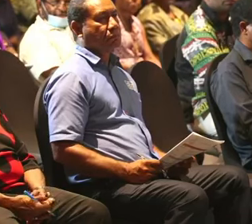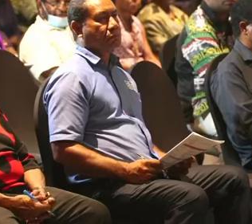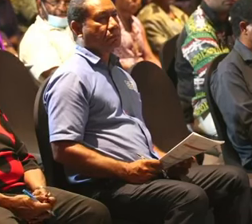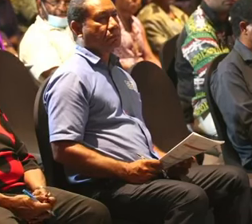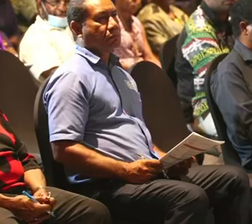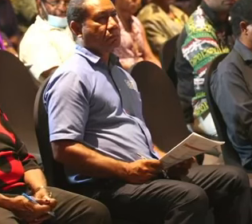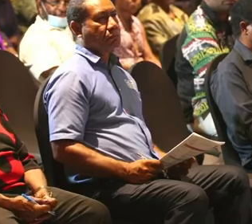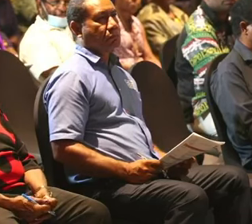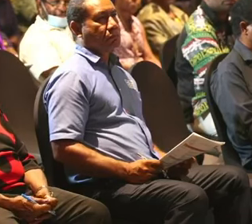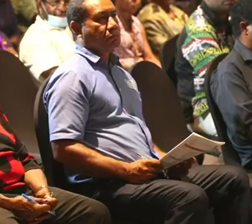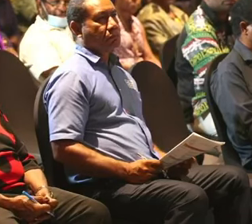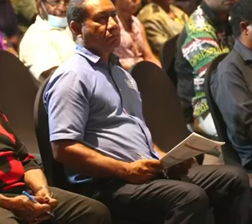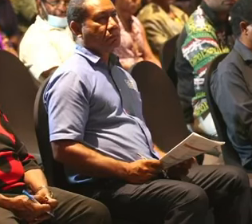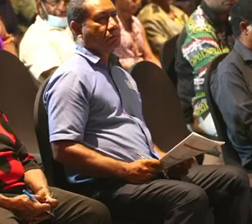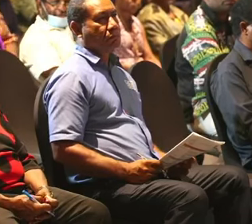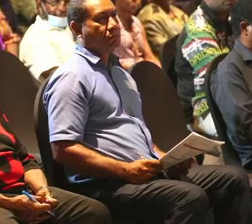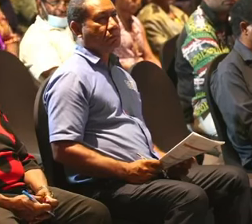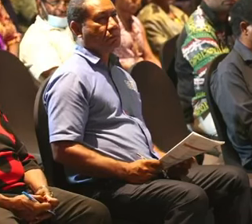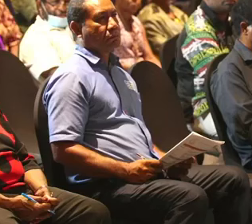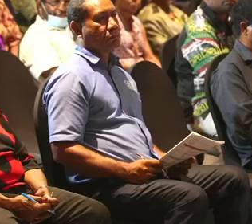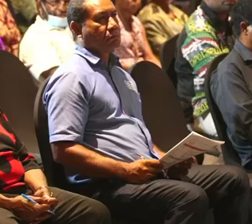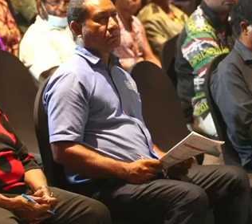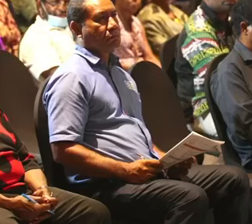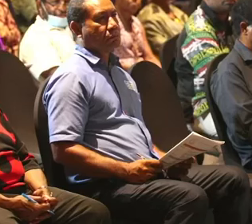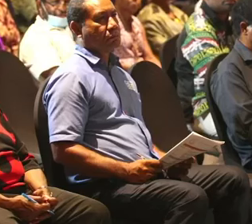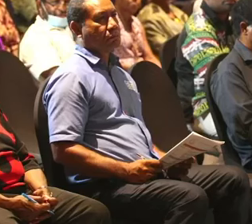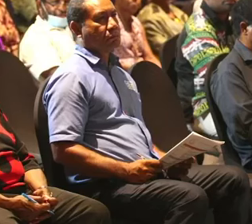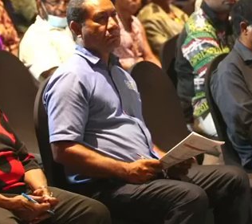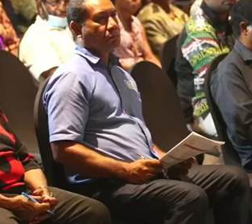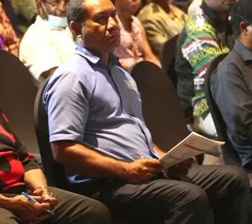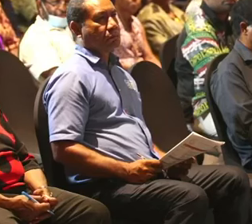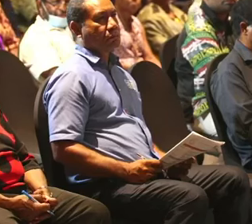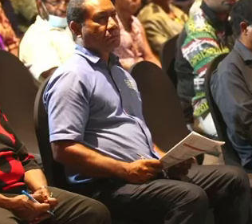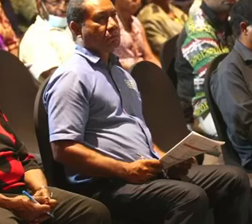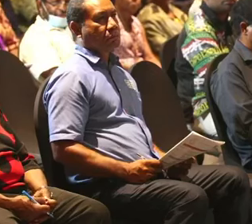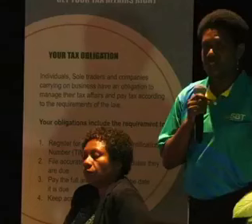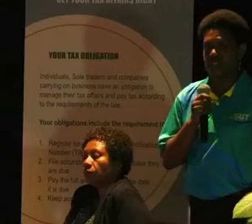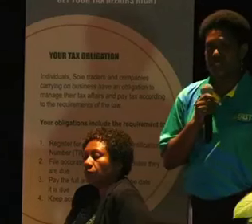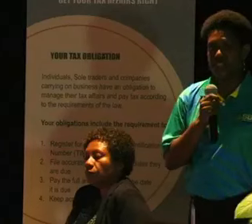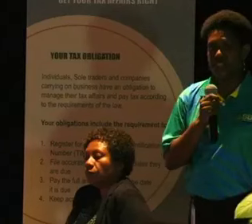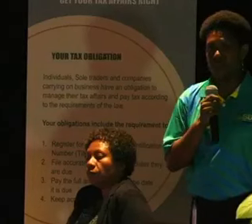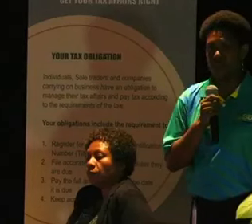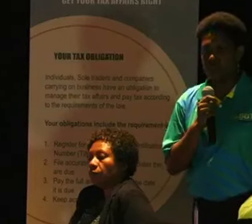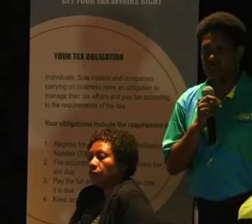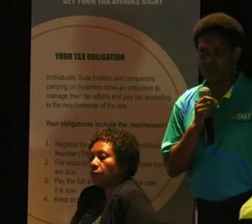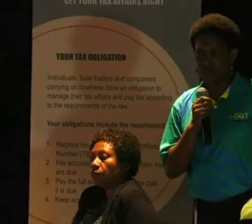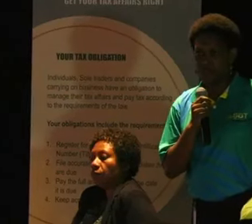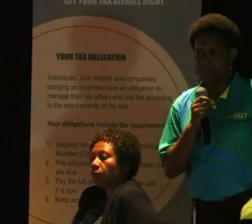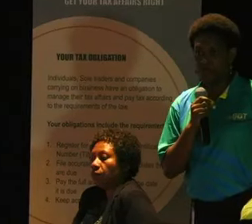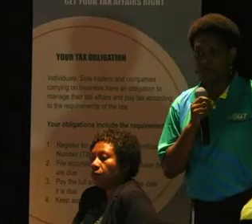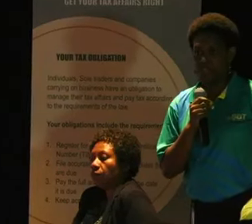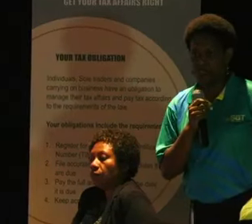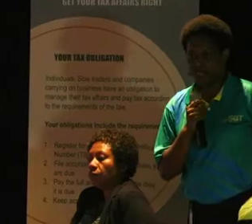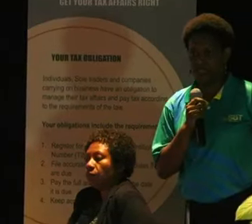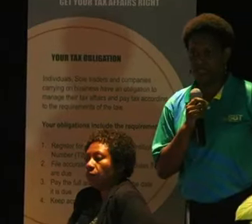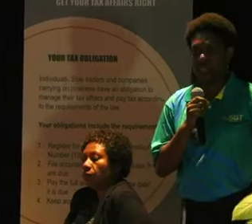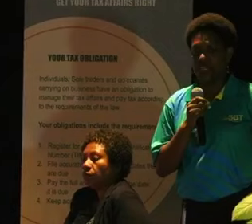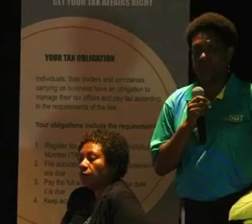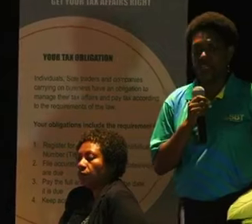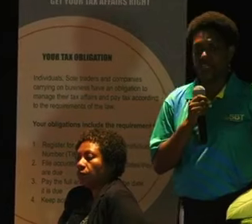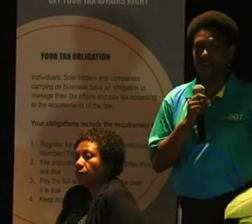when it comes to the compliance part of it, as administering agencies, how do we tackle